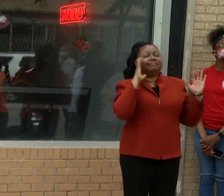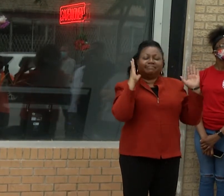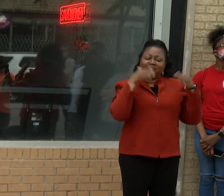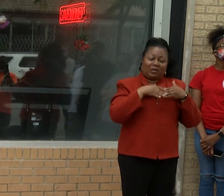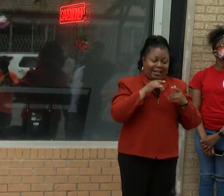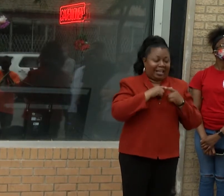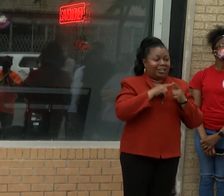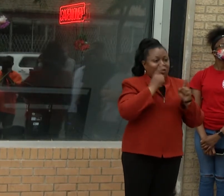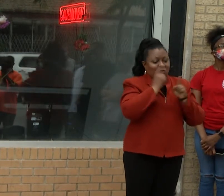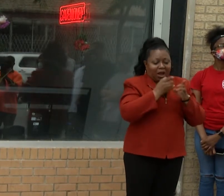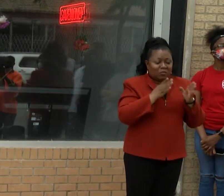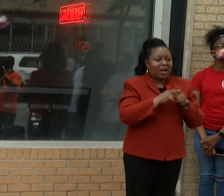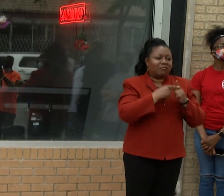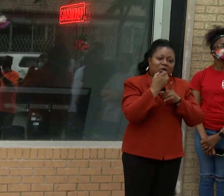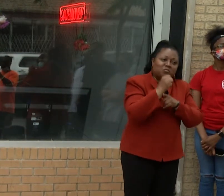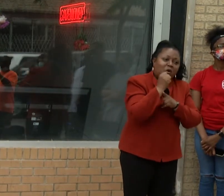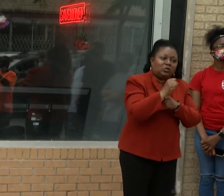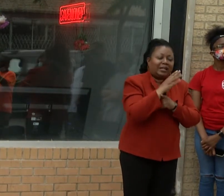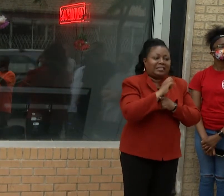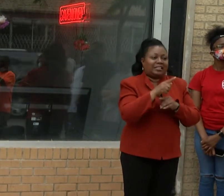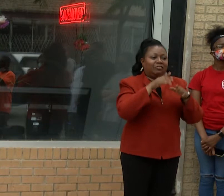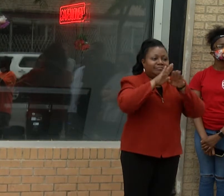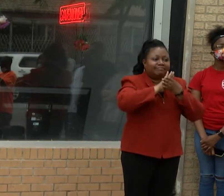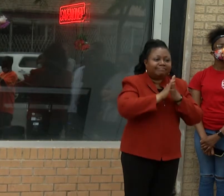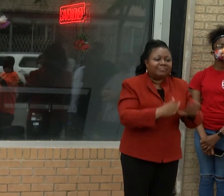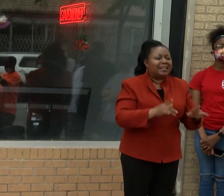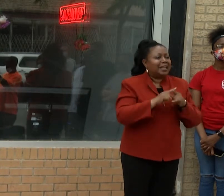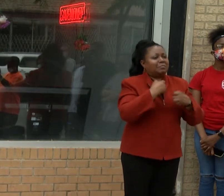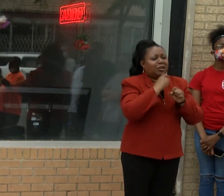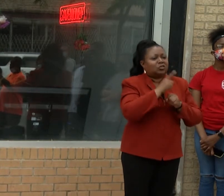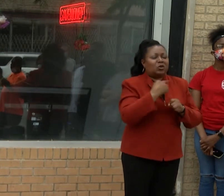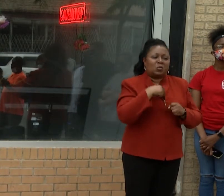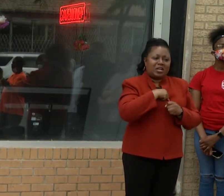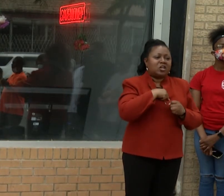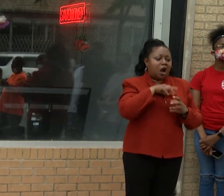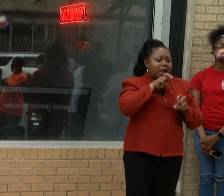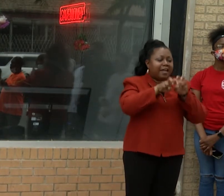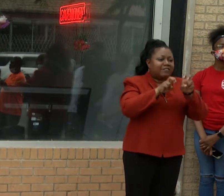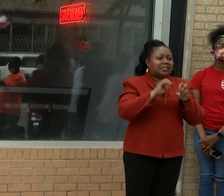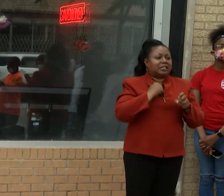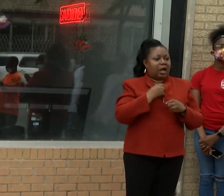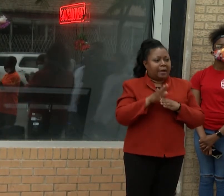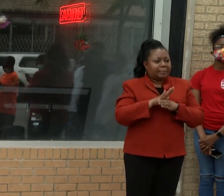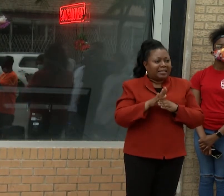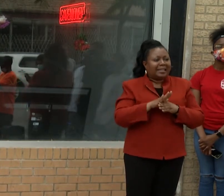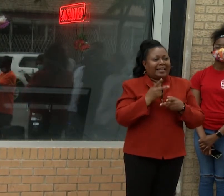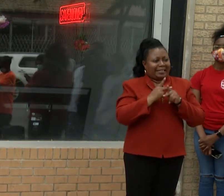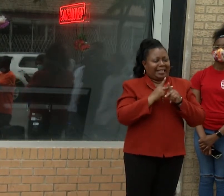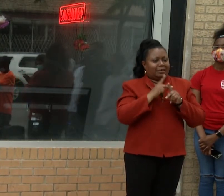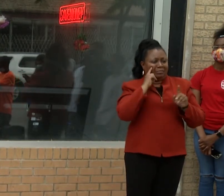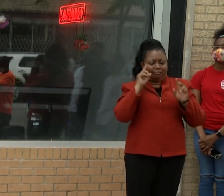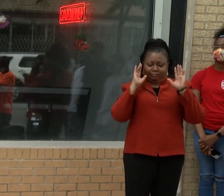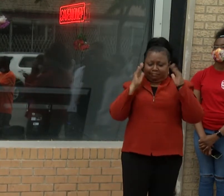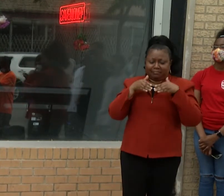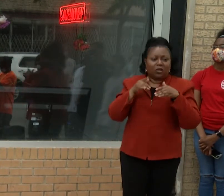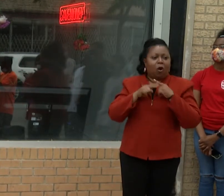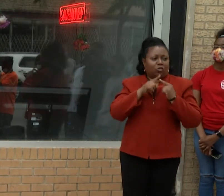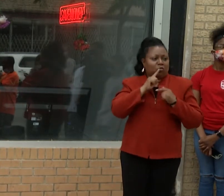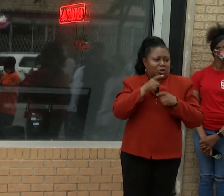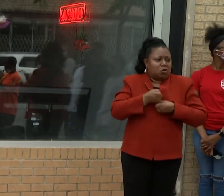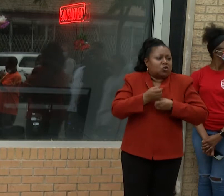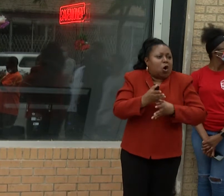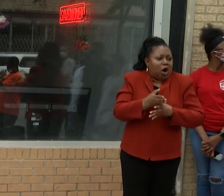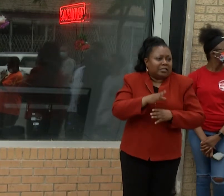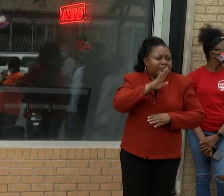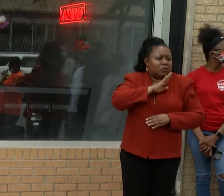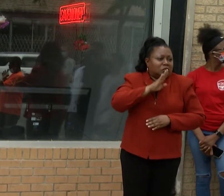energies in the right direction towards protest and civil disobedience. Let's make sure that we are investing in our businesses. Let's keep the spotlight on the real cause